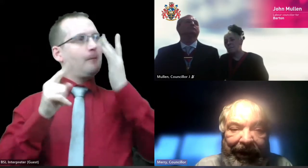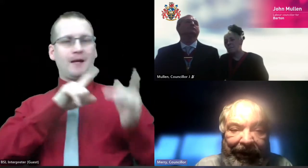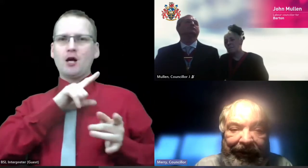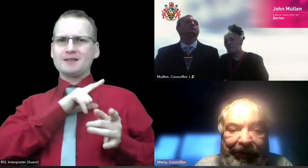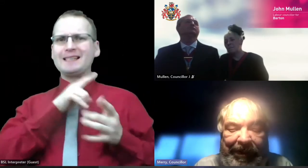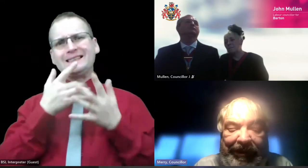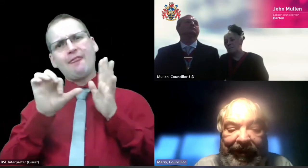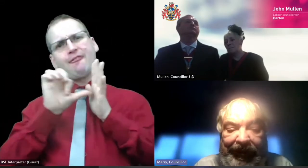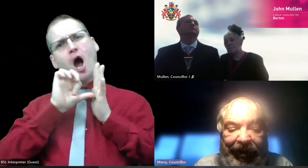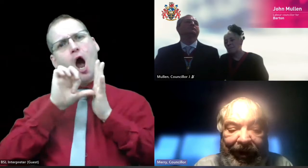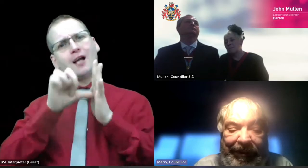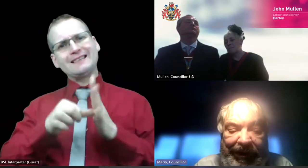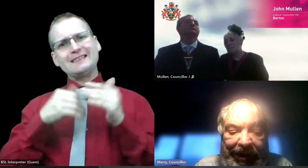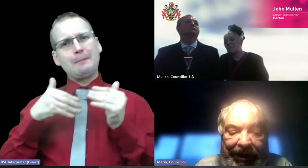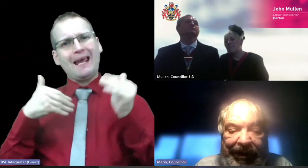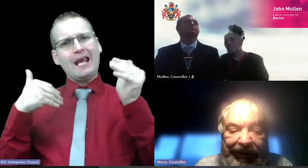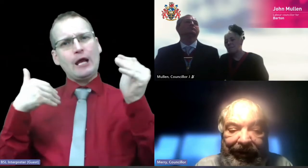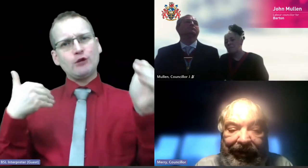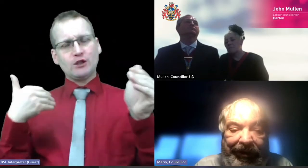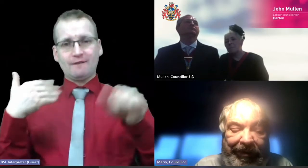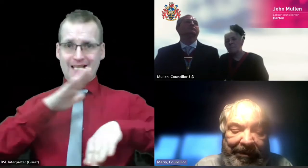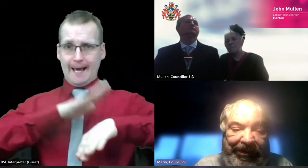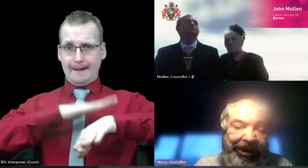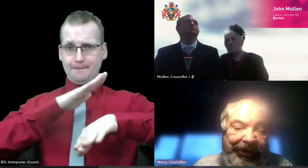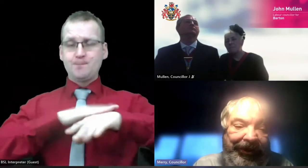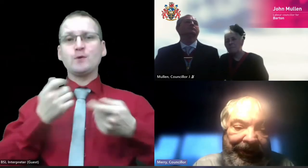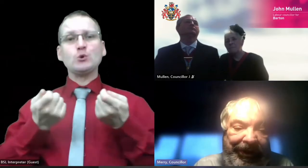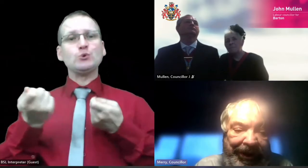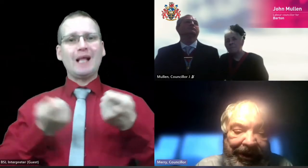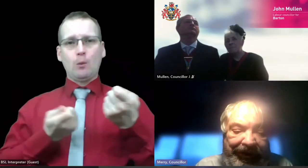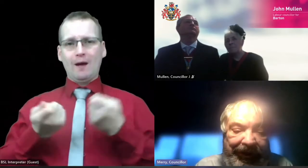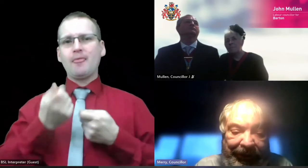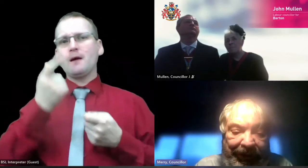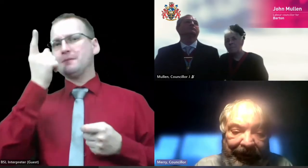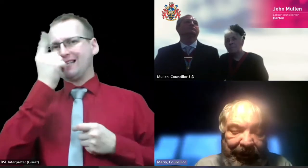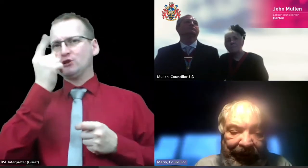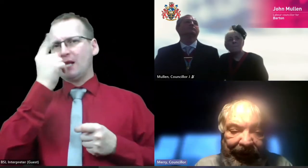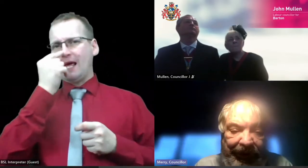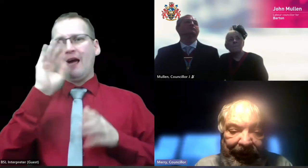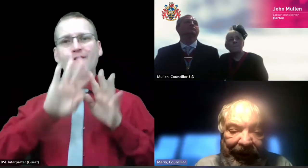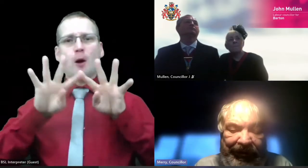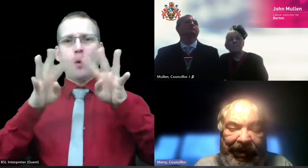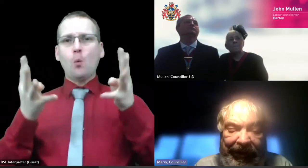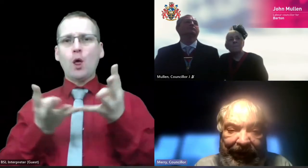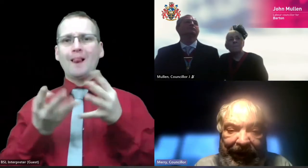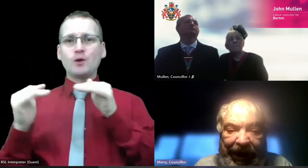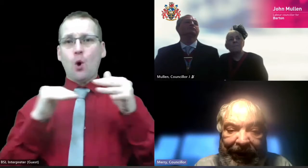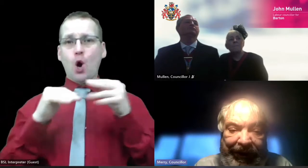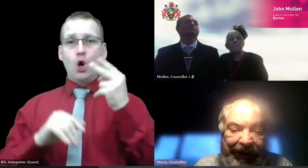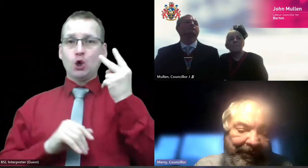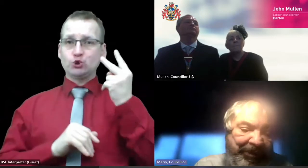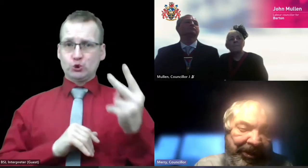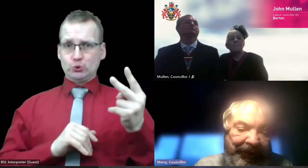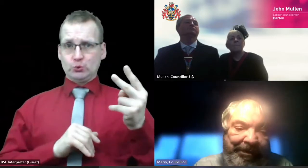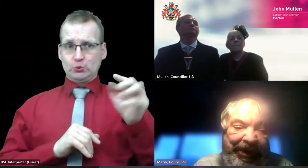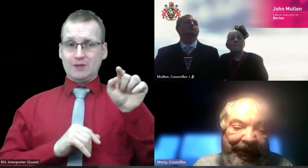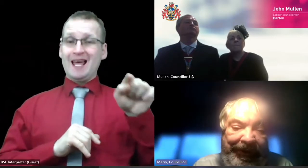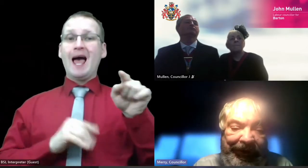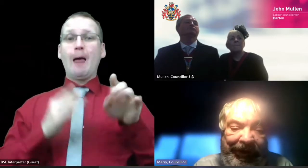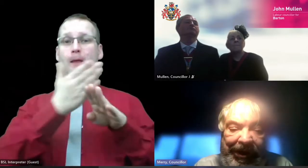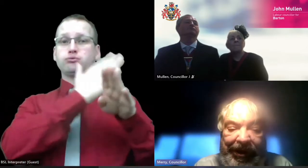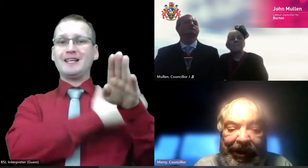the hardest period of time to deal with, potentially, since World War II, quite frankly, and the